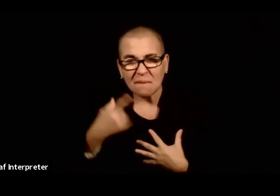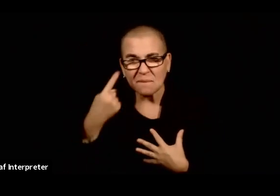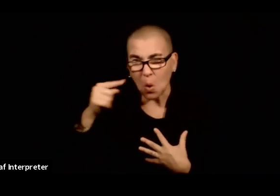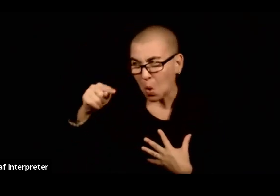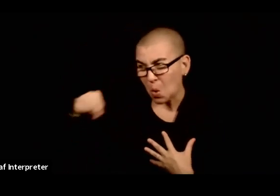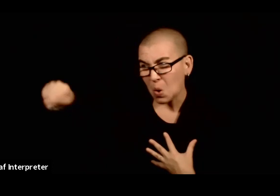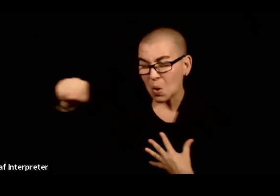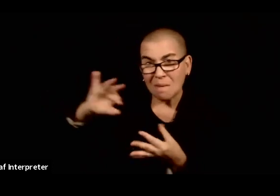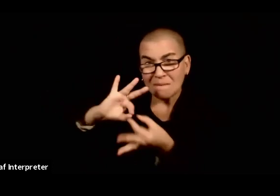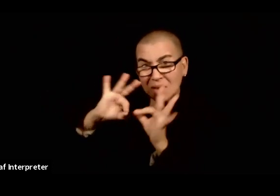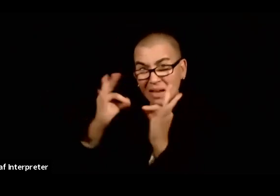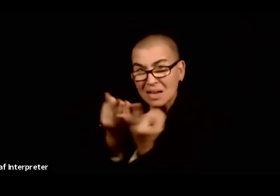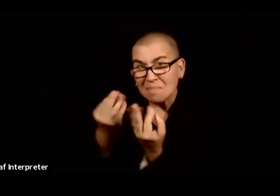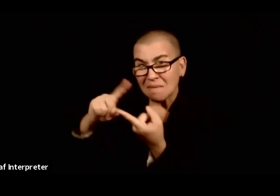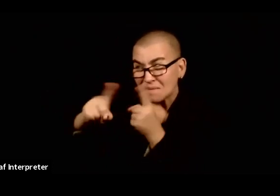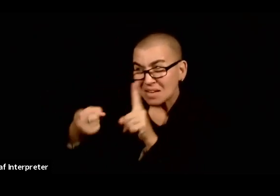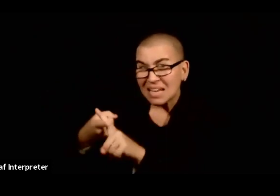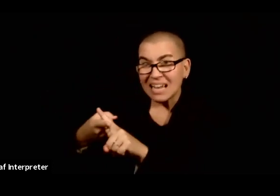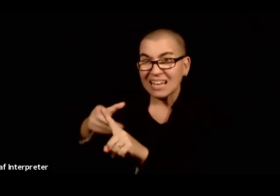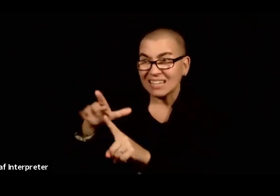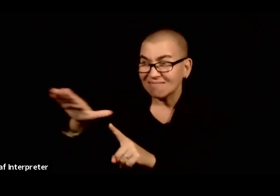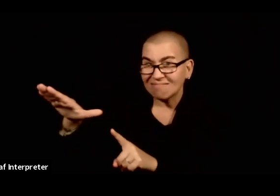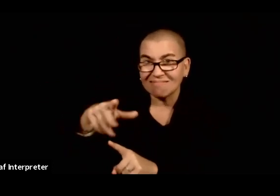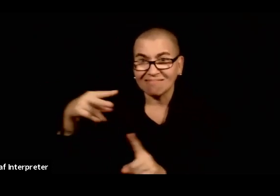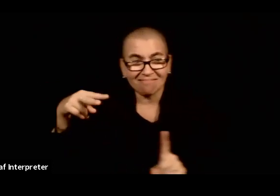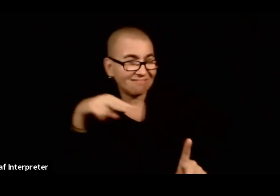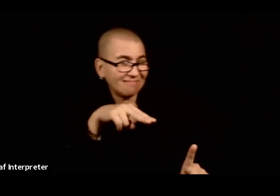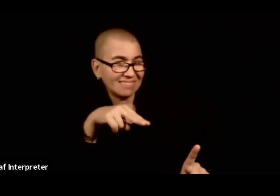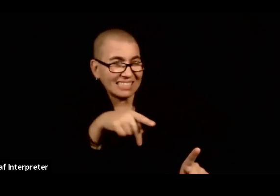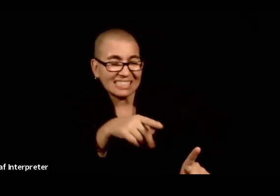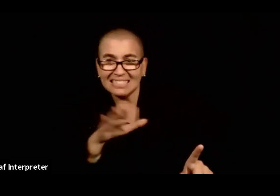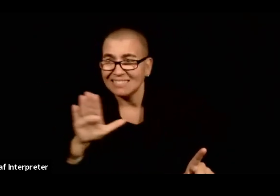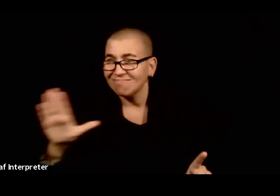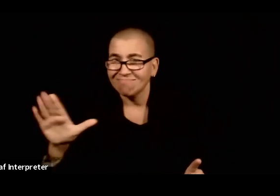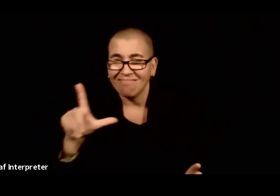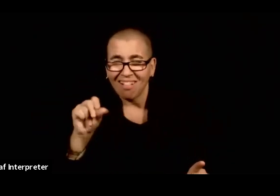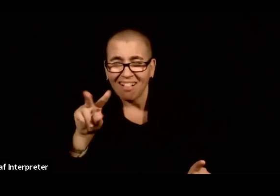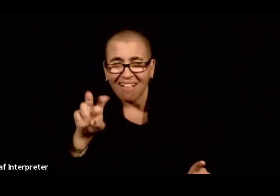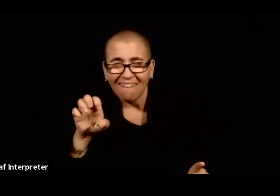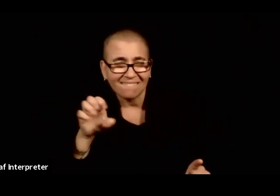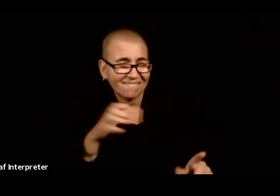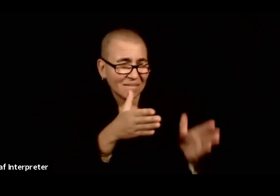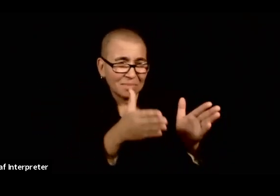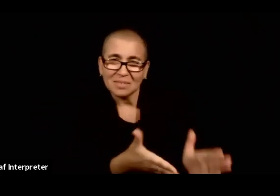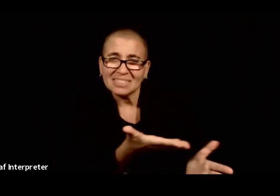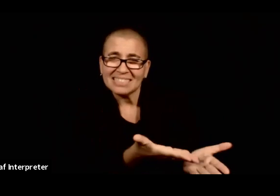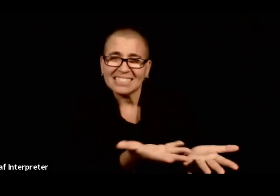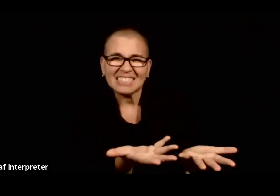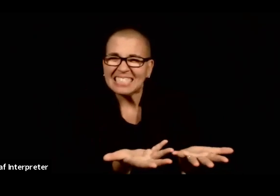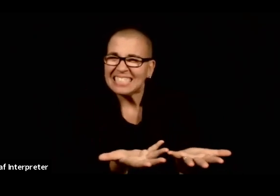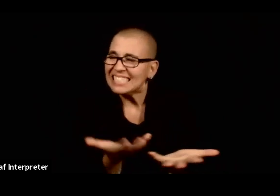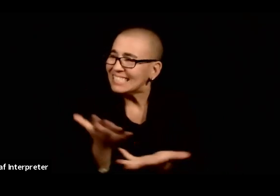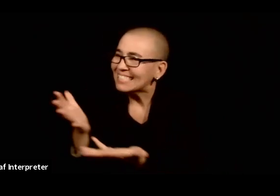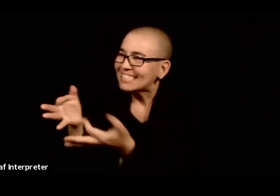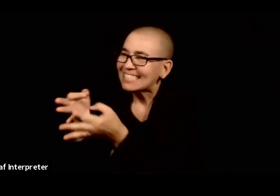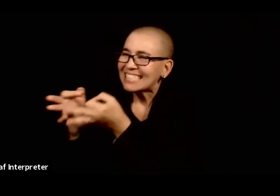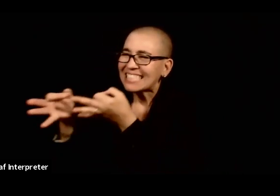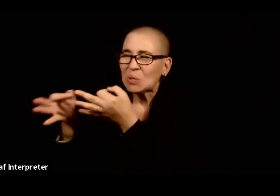and assisted living facilities in Minnesota. There is no easy answer here, and the balance is certainly